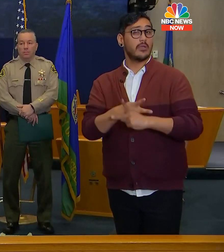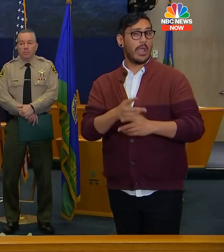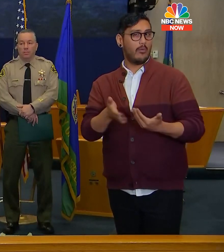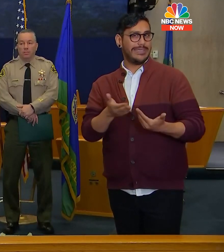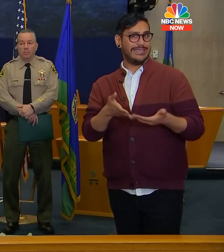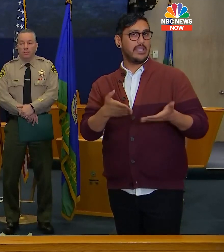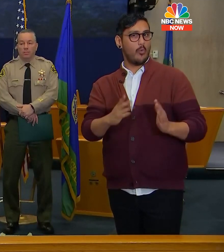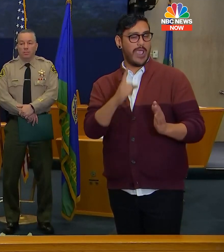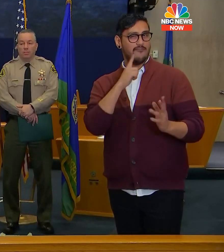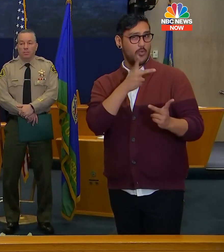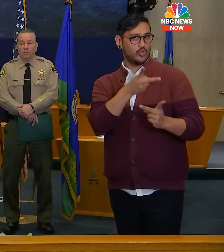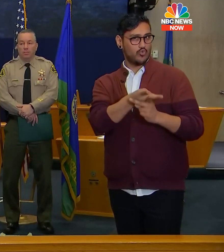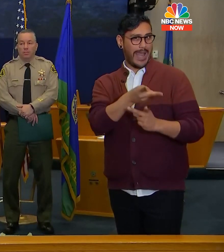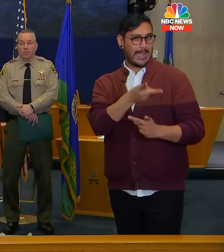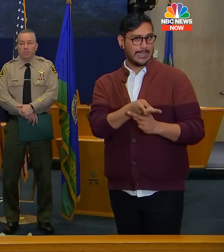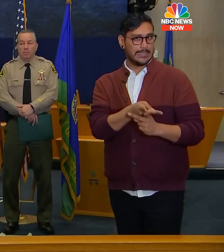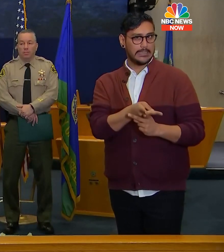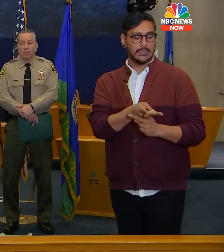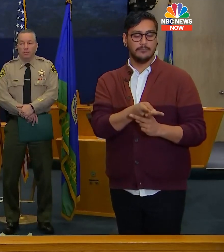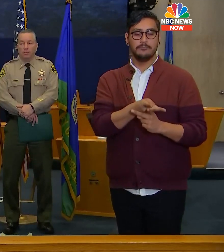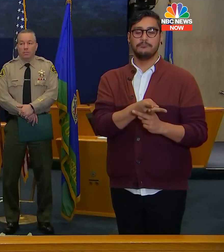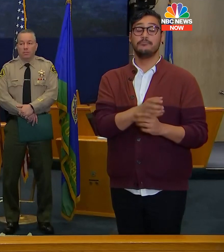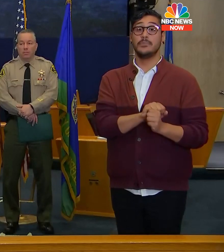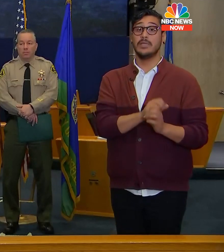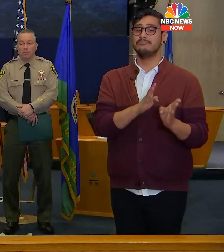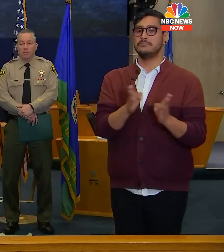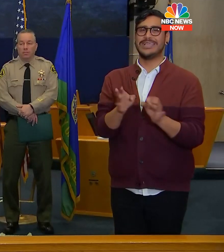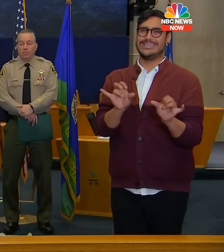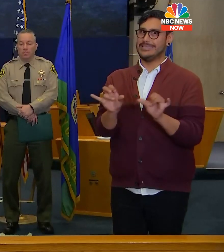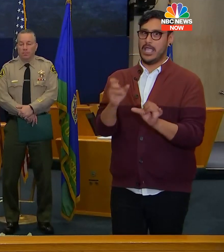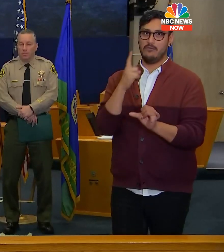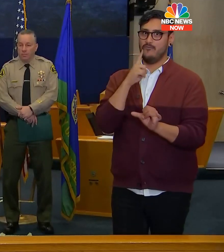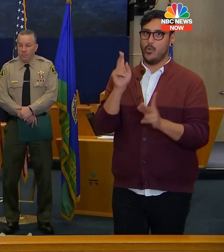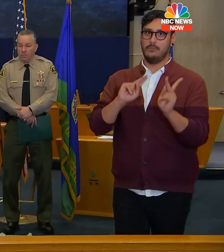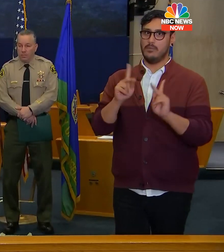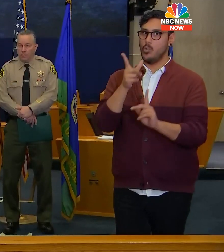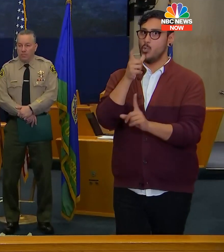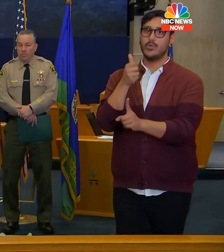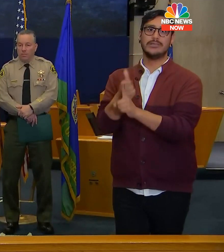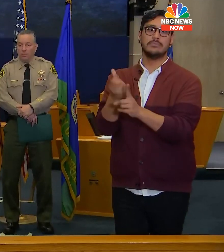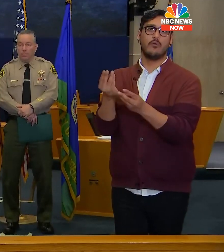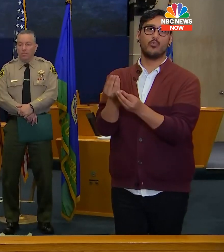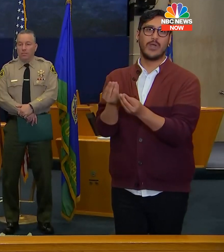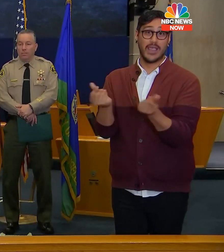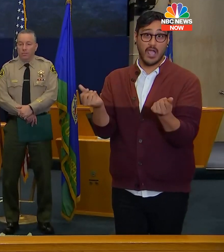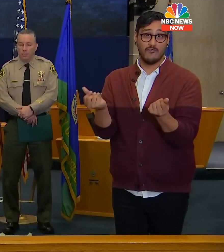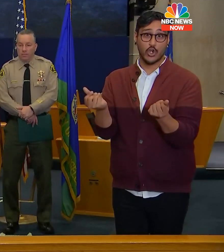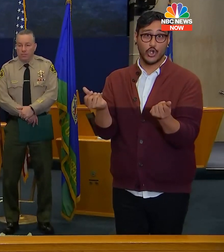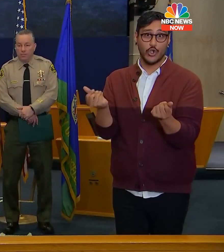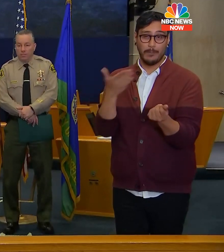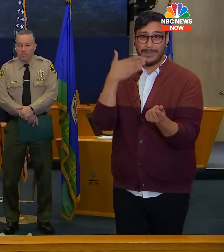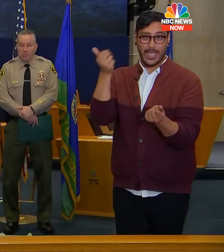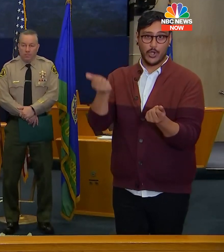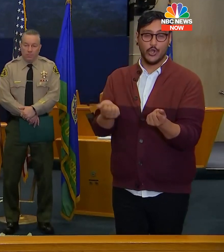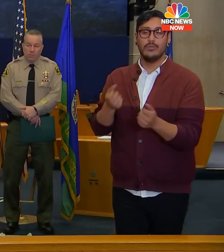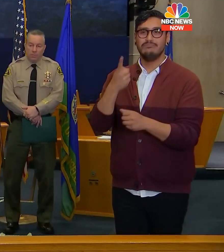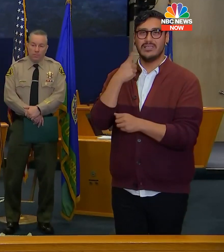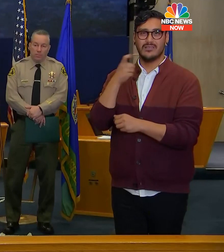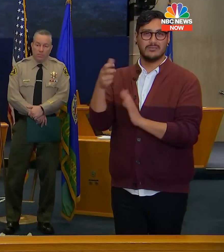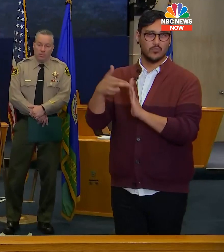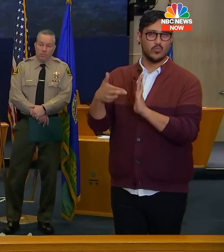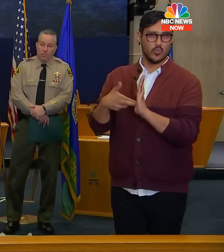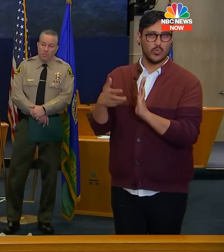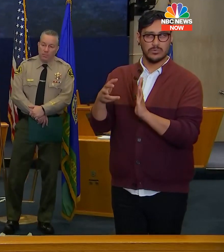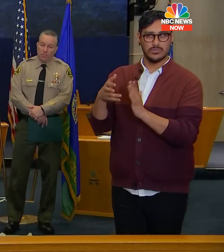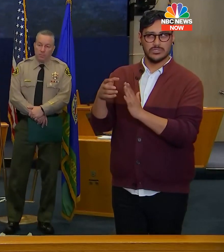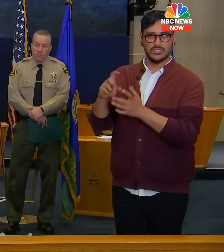to track on this. And the same thing on people who have recovered, because the guidance has changed on